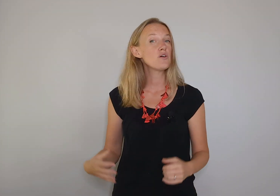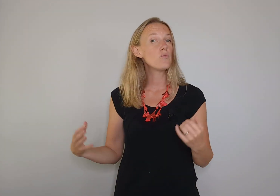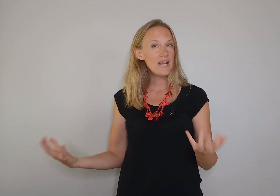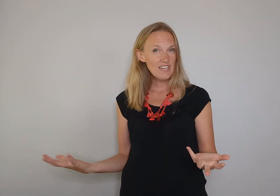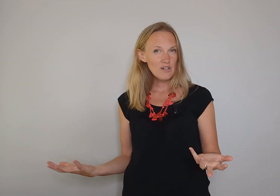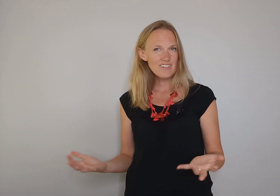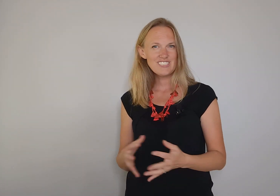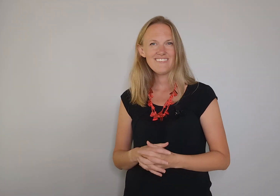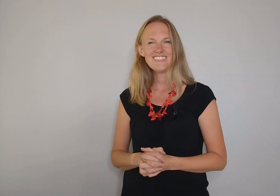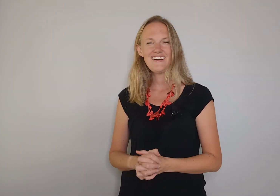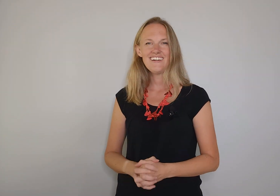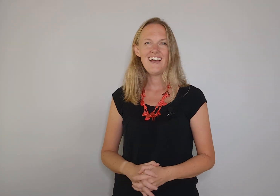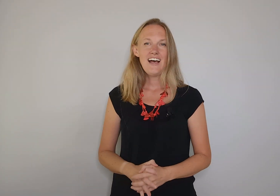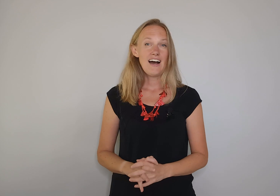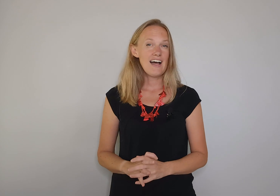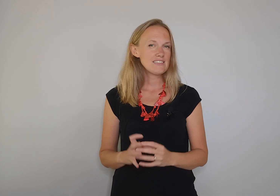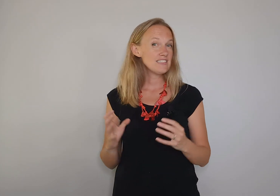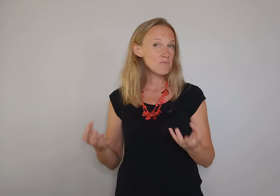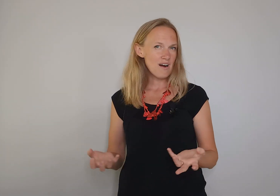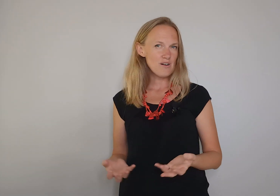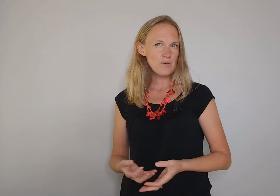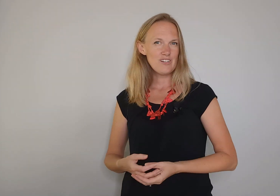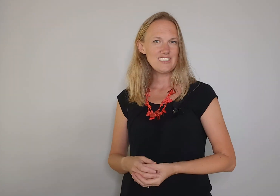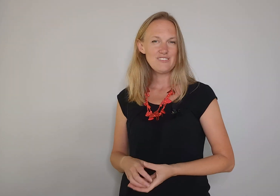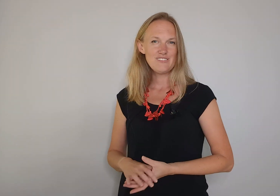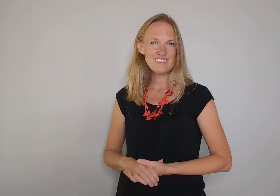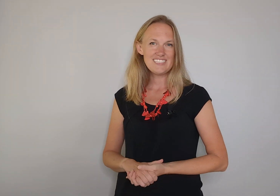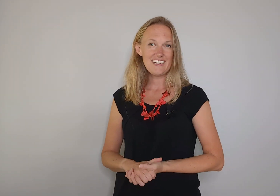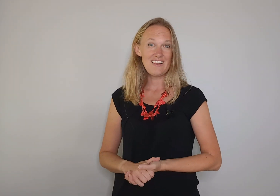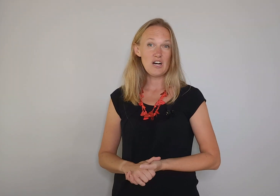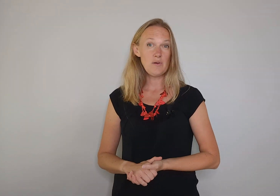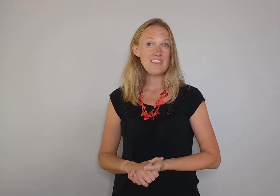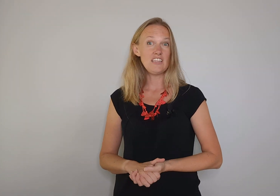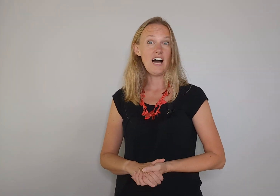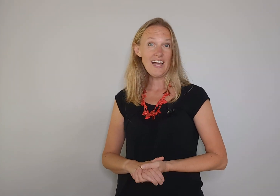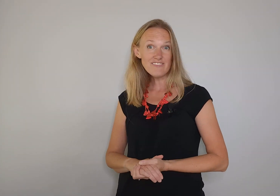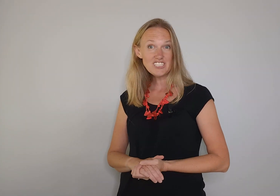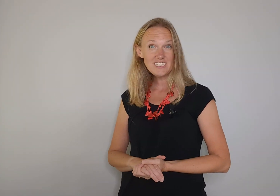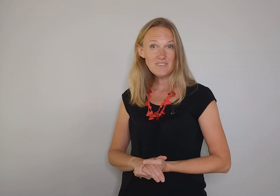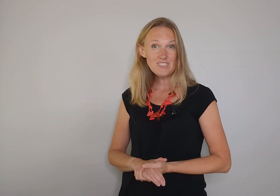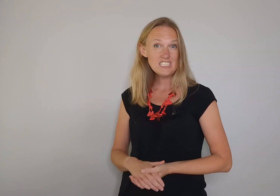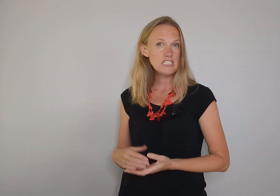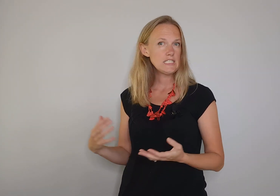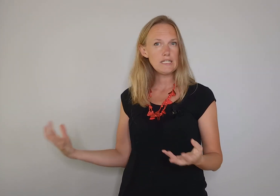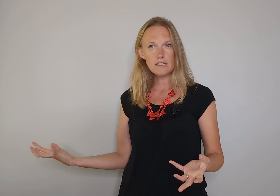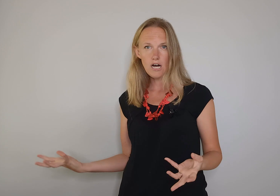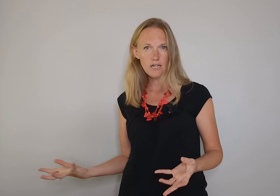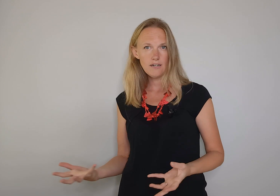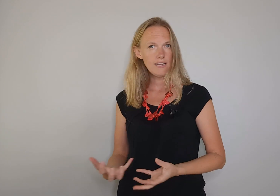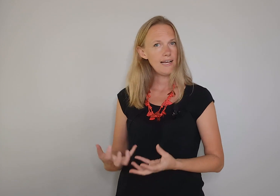the radio version of the song. Actually, tomorrow we're going to sign along with the live version, which is just a little longer. It has